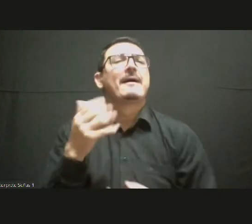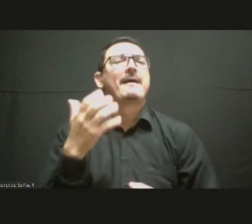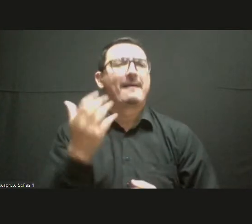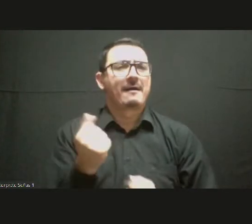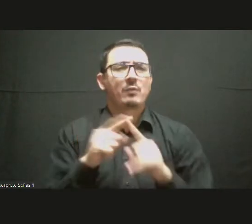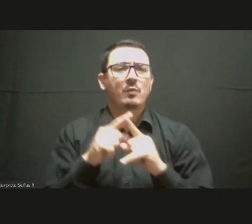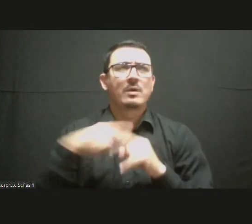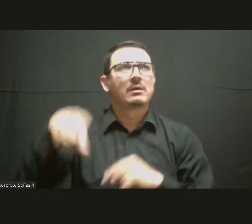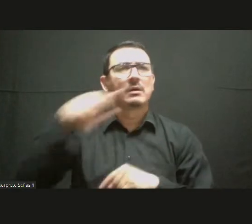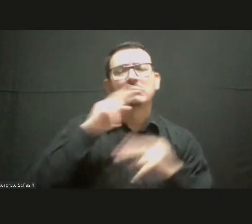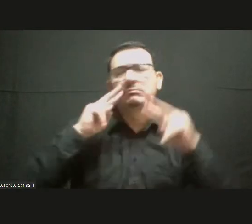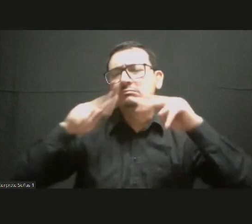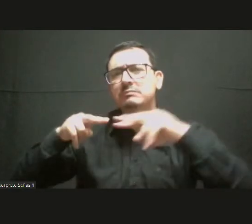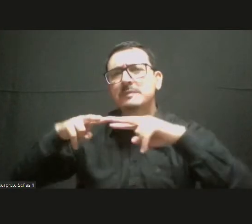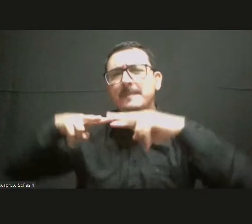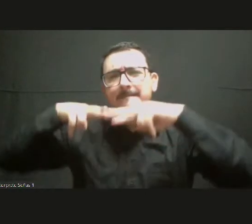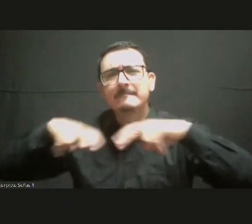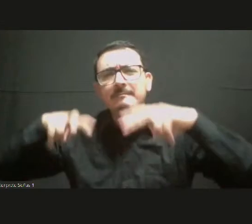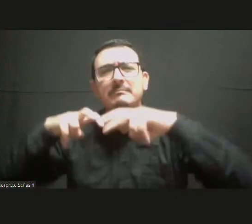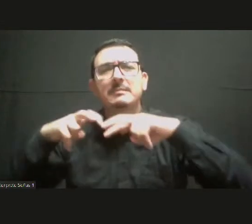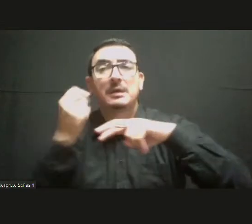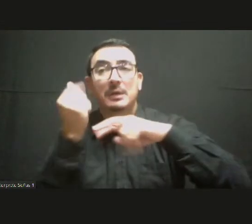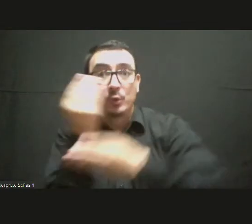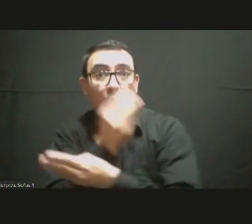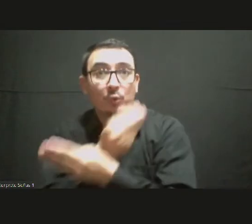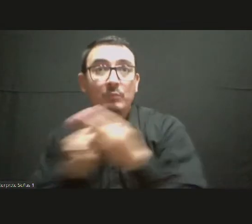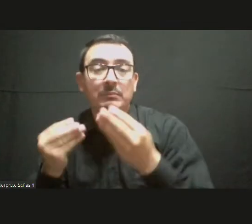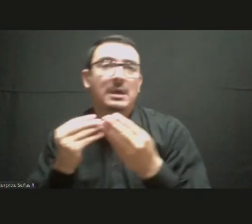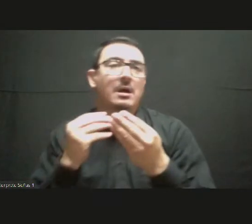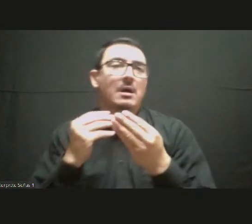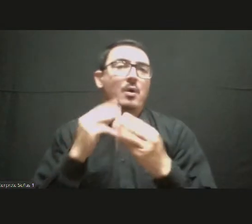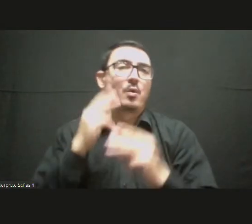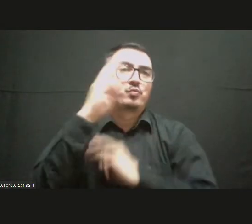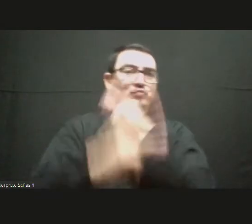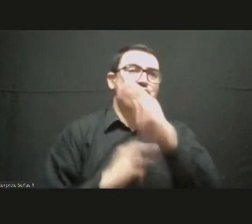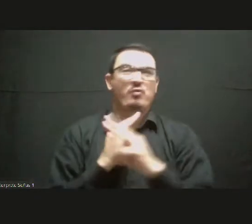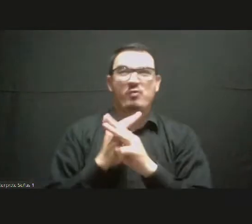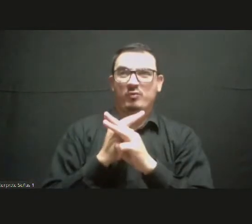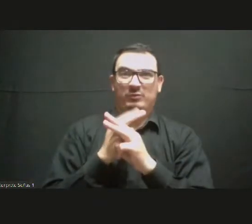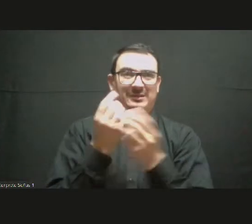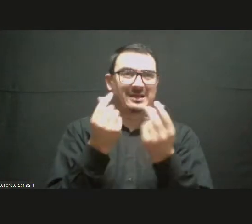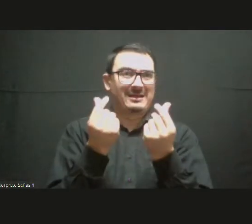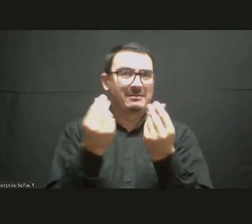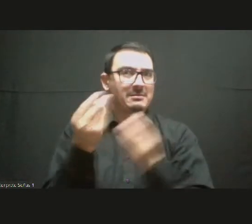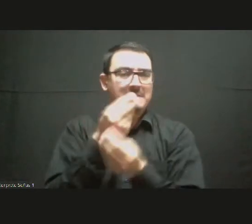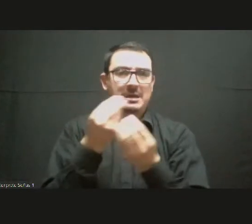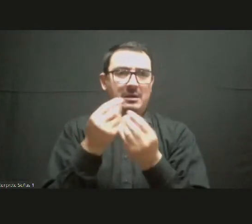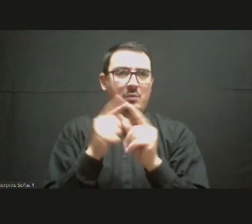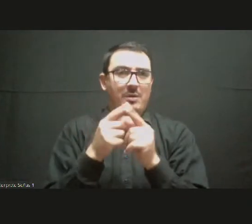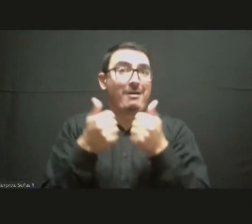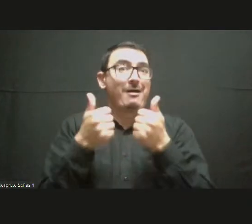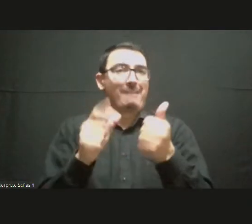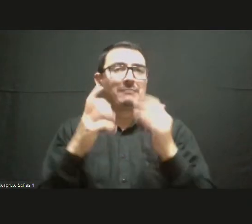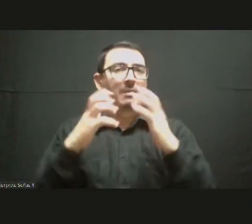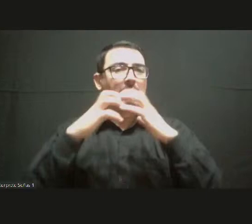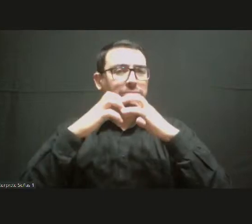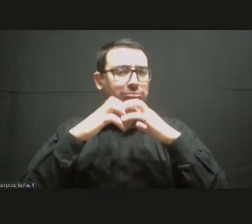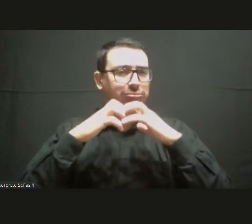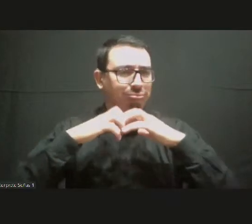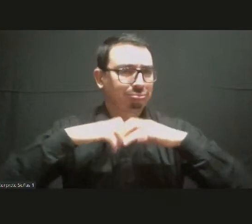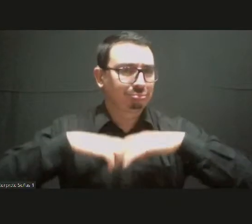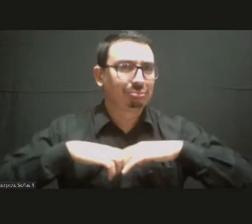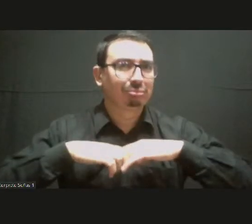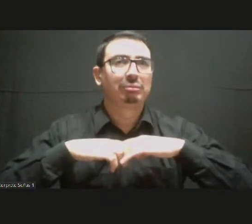could lose over $4 trillion due to this COVID-19 impact only